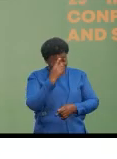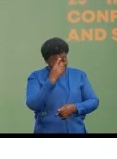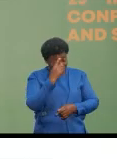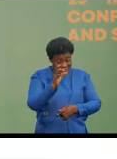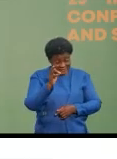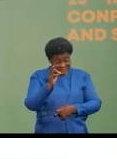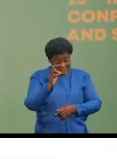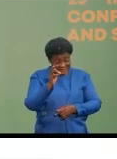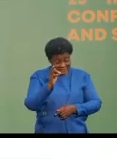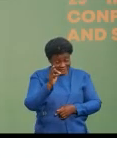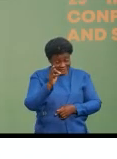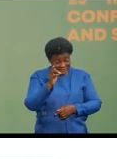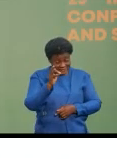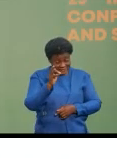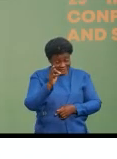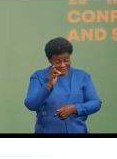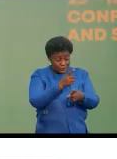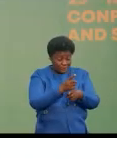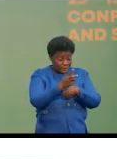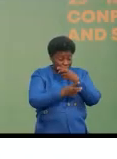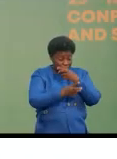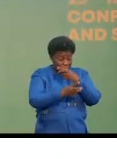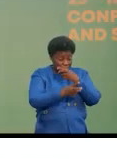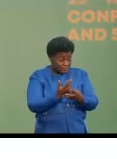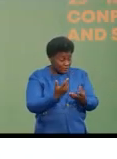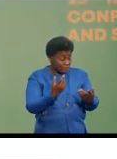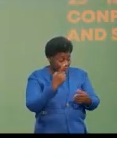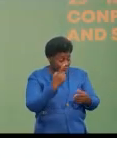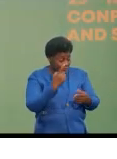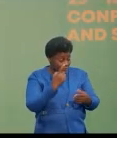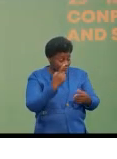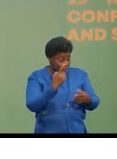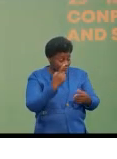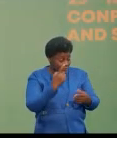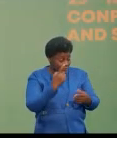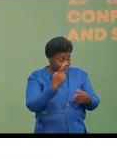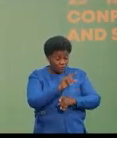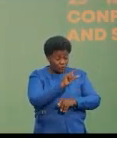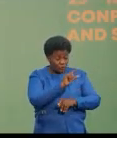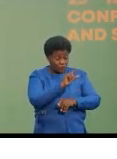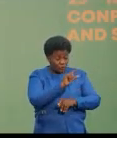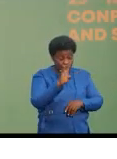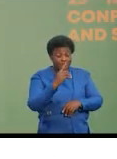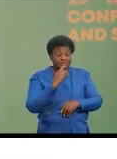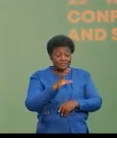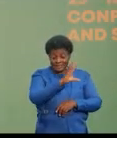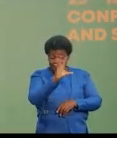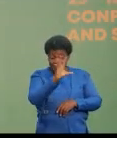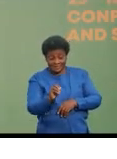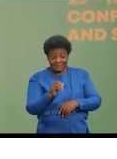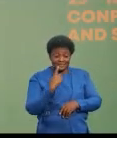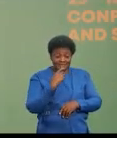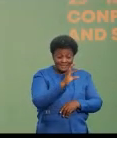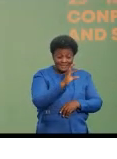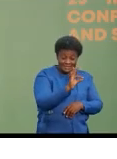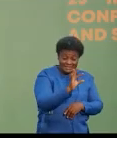benchmark for epidemic control. As of the end of 2024, Africa is at 90, 83,